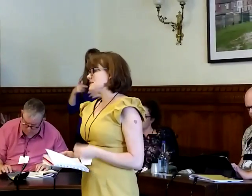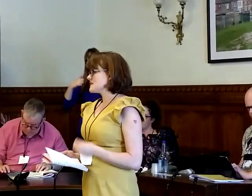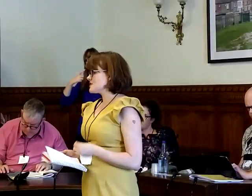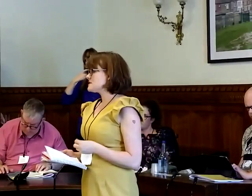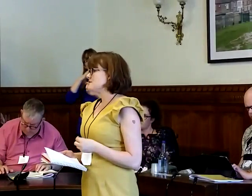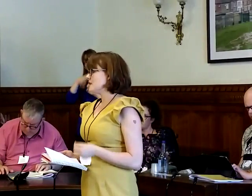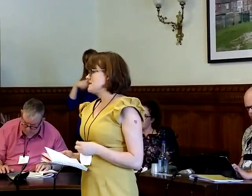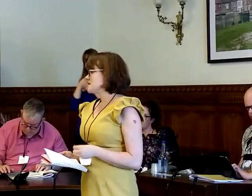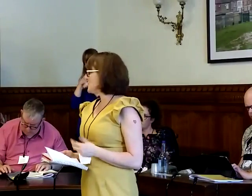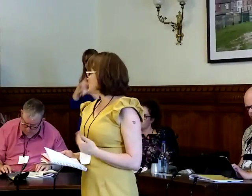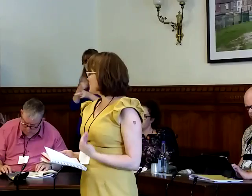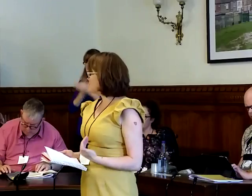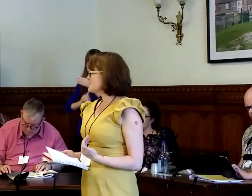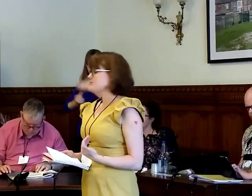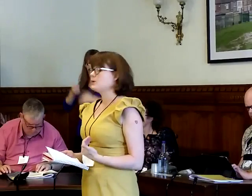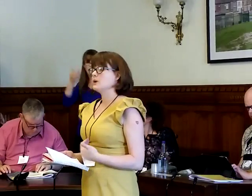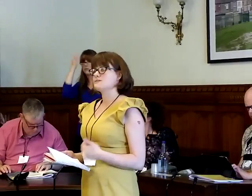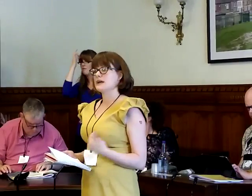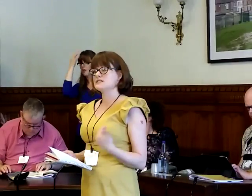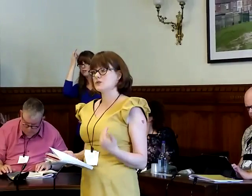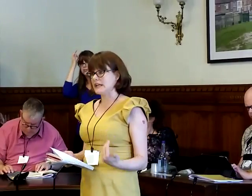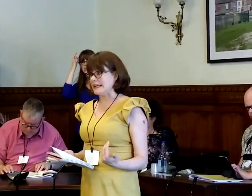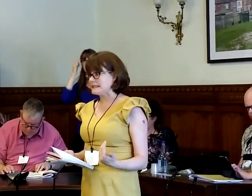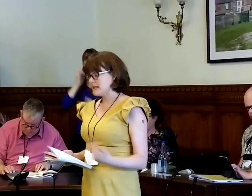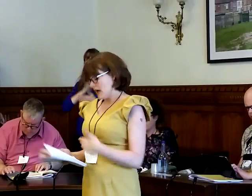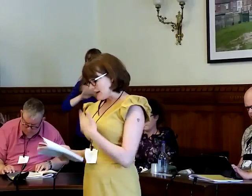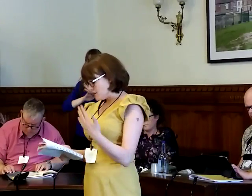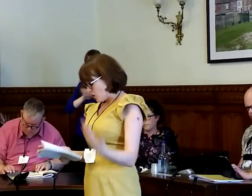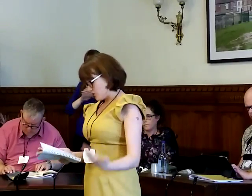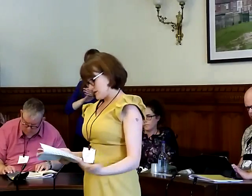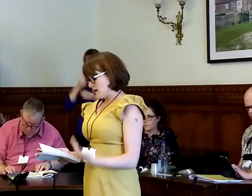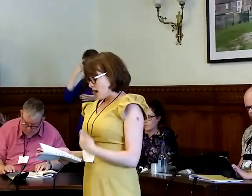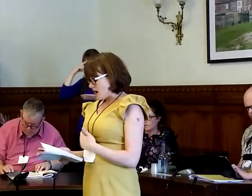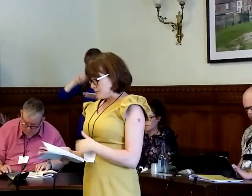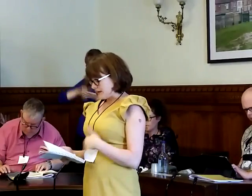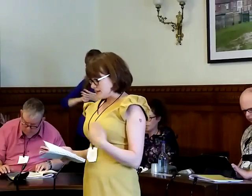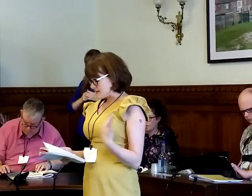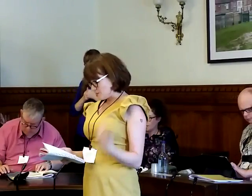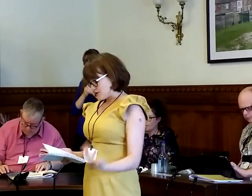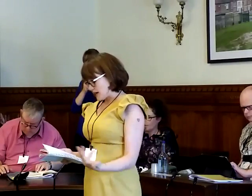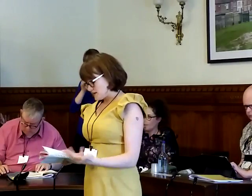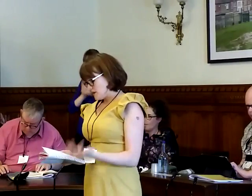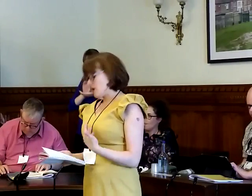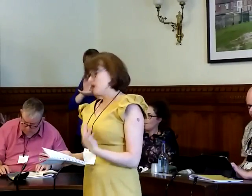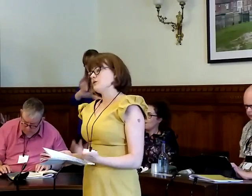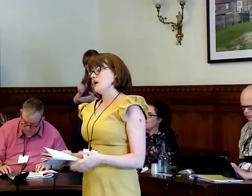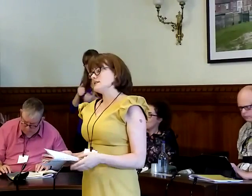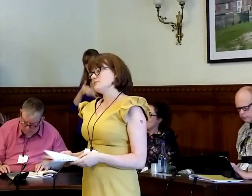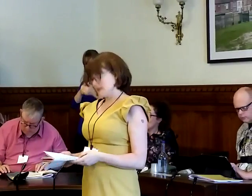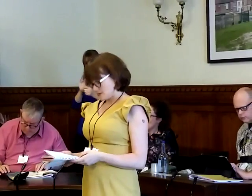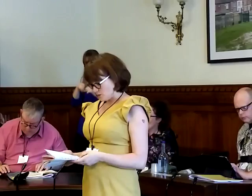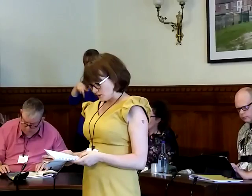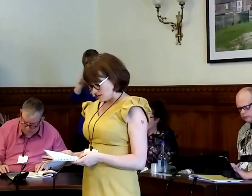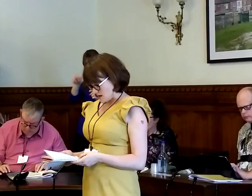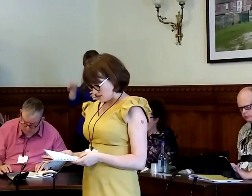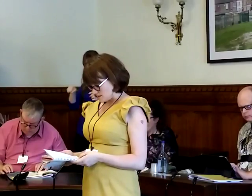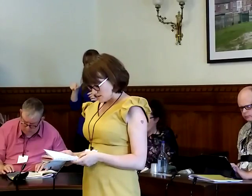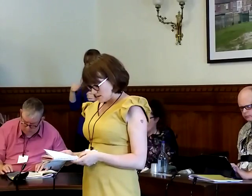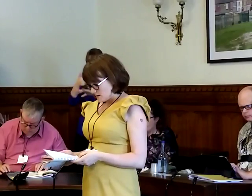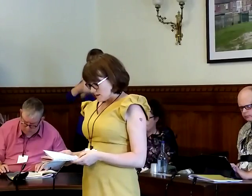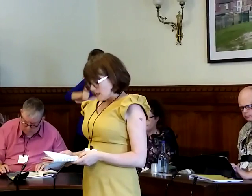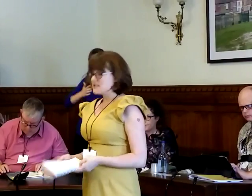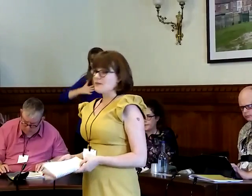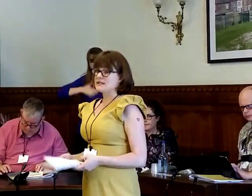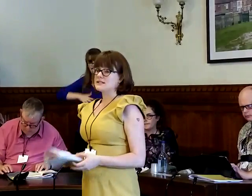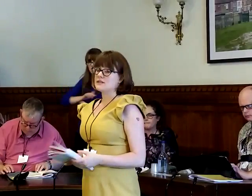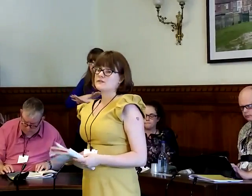authorities, where decisions to fund disabled people's support is based on need and not being subject to overriding political